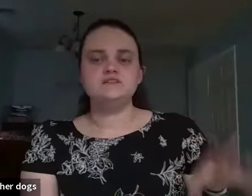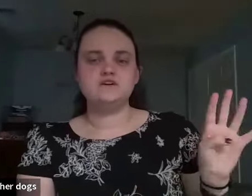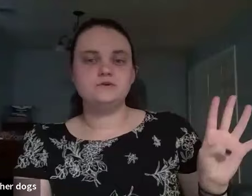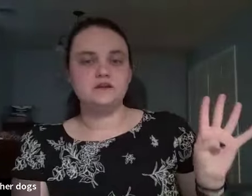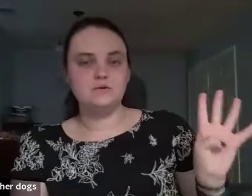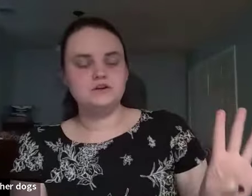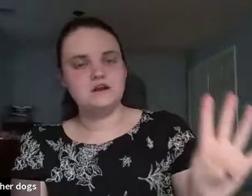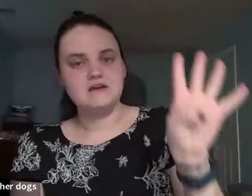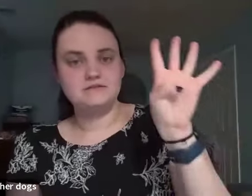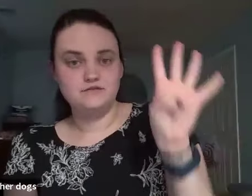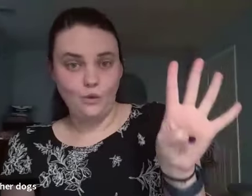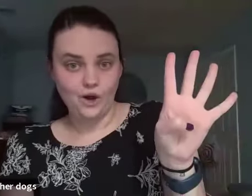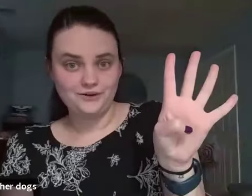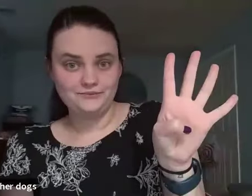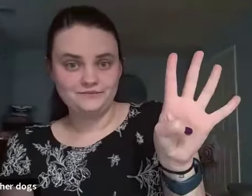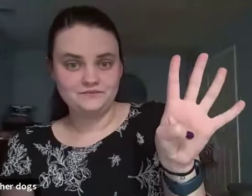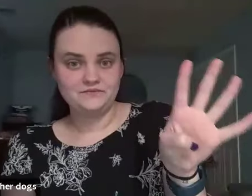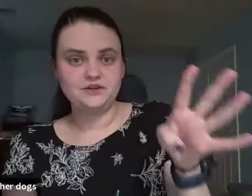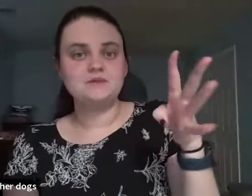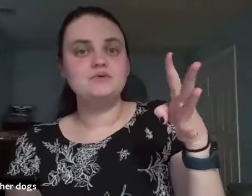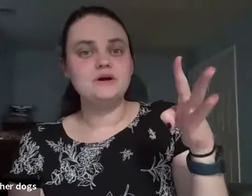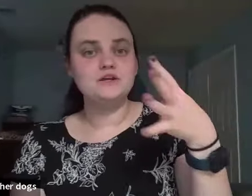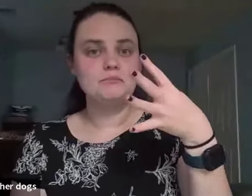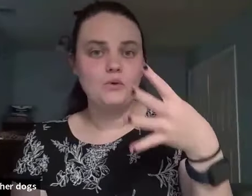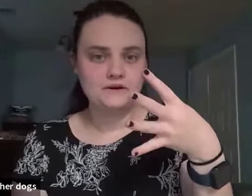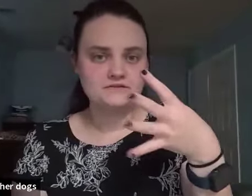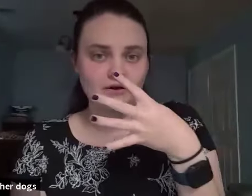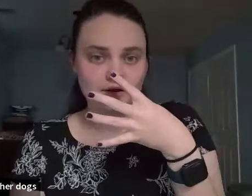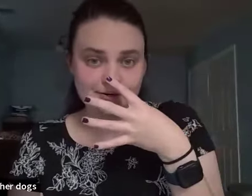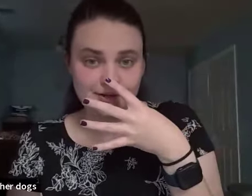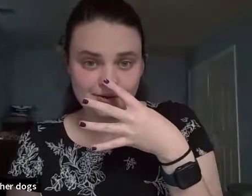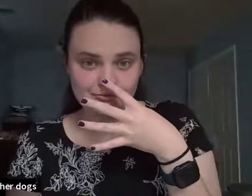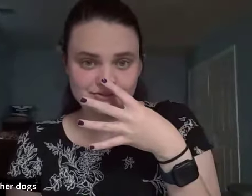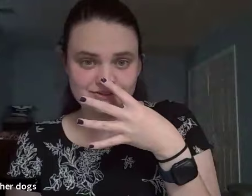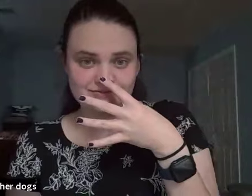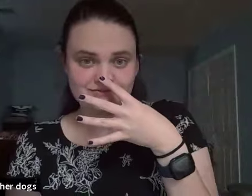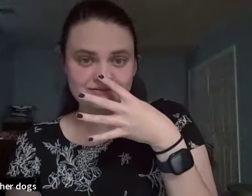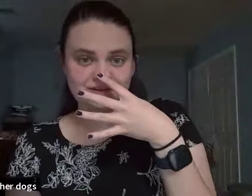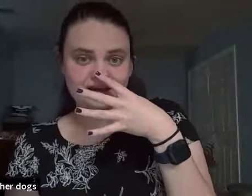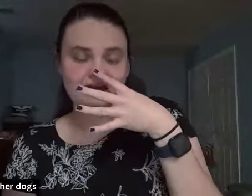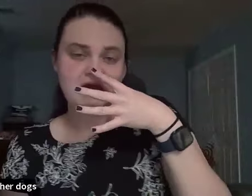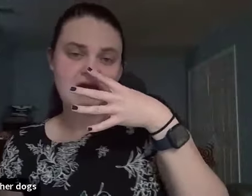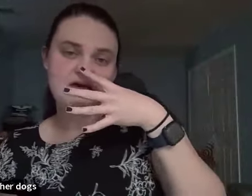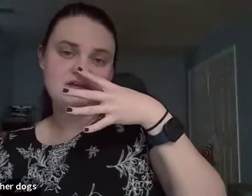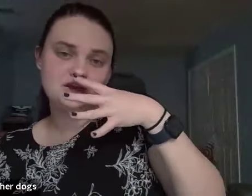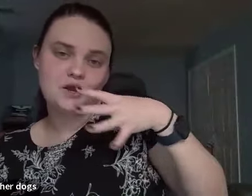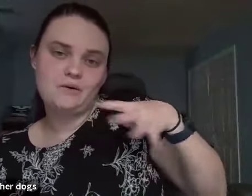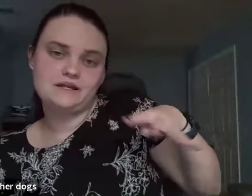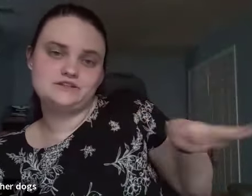So for ignore, you're going to have a 4. You're going to put your pointer finger on your nose, okay? And then you're going